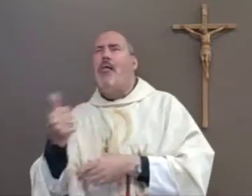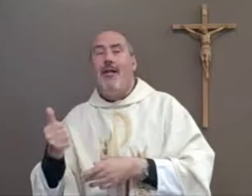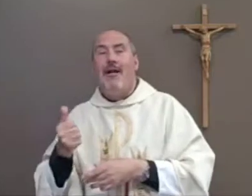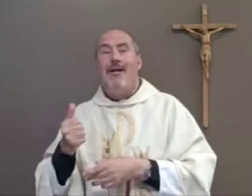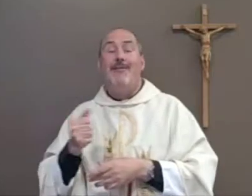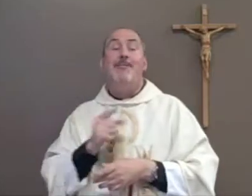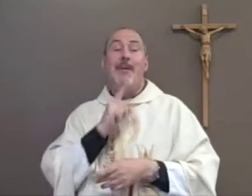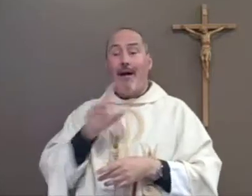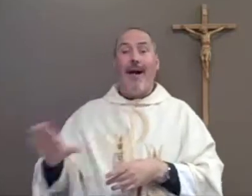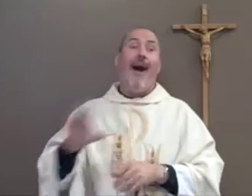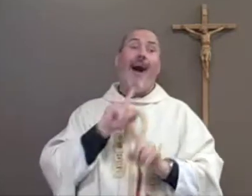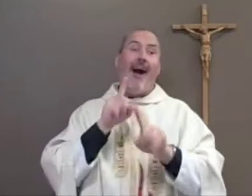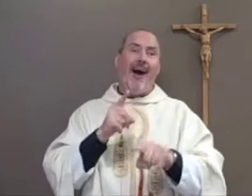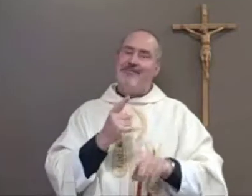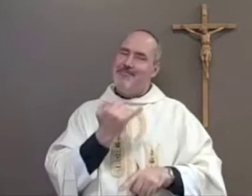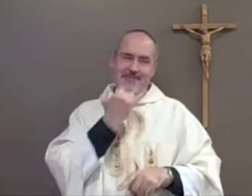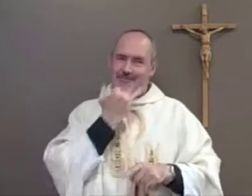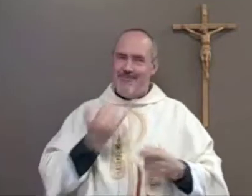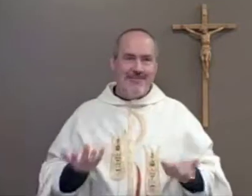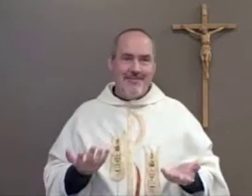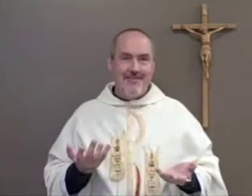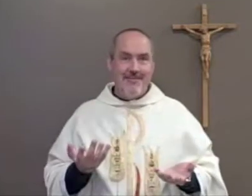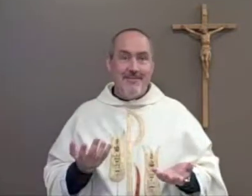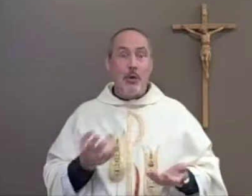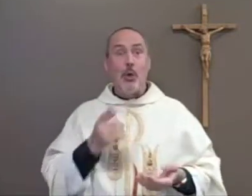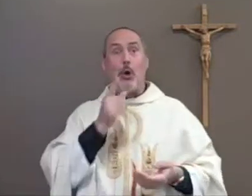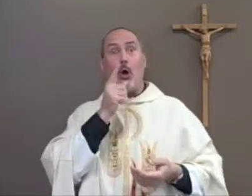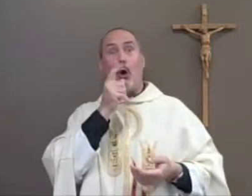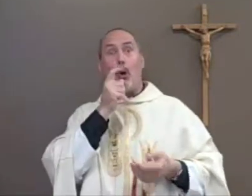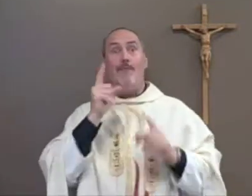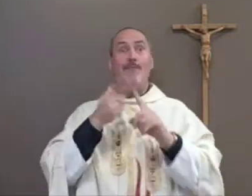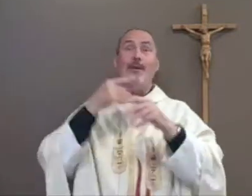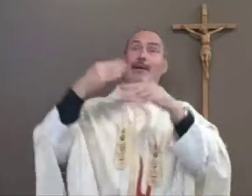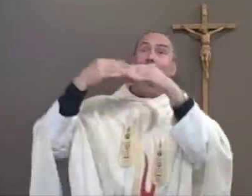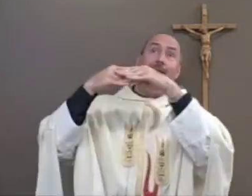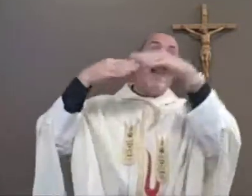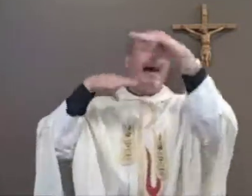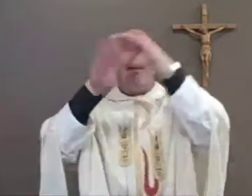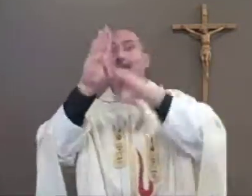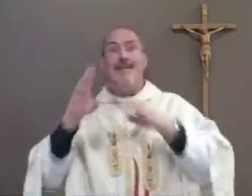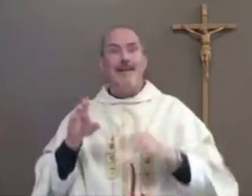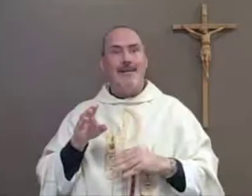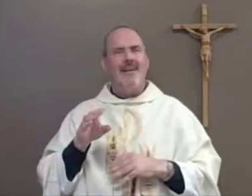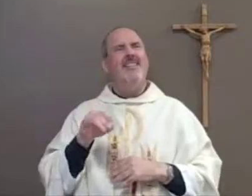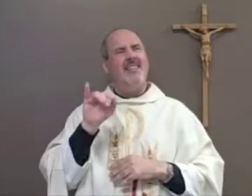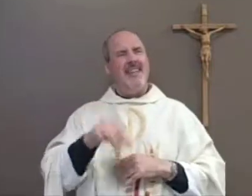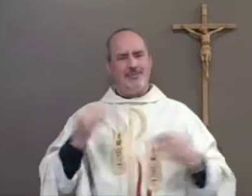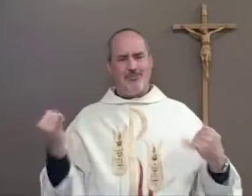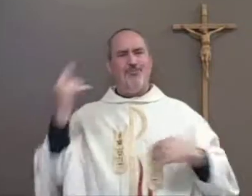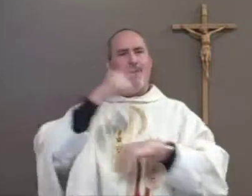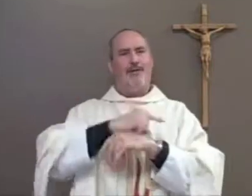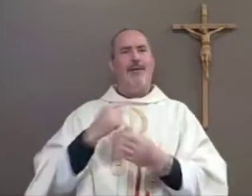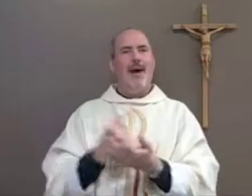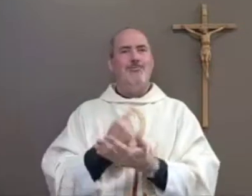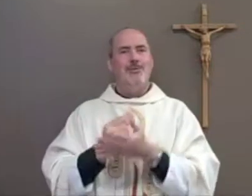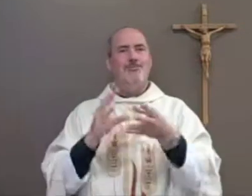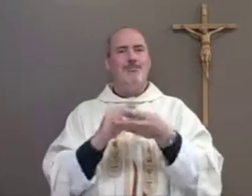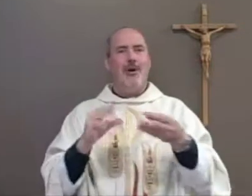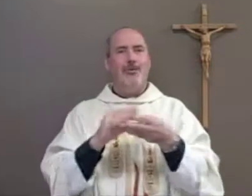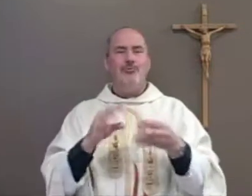St. Joseph, St. Stephen. And they're all wrong. The first one to get into heaven is